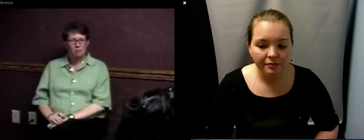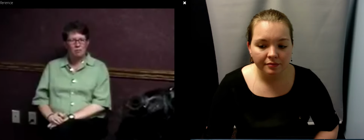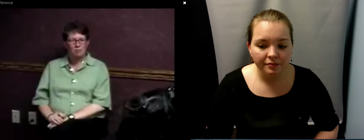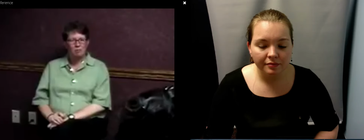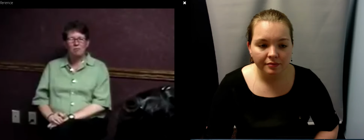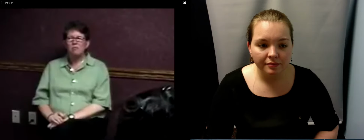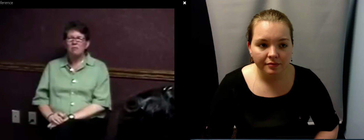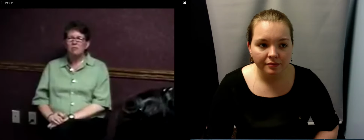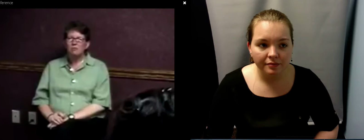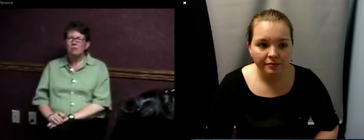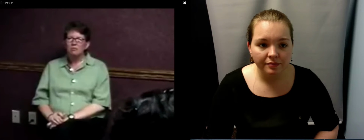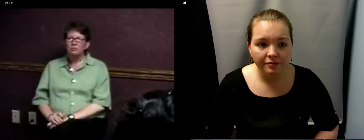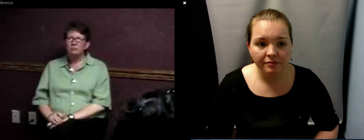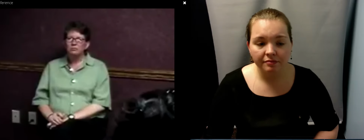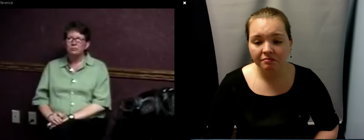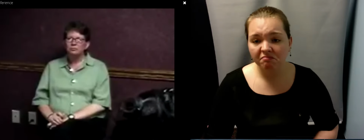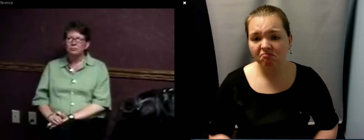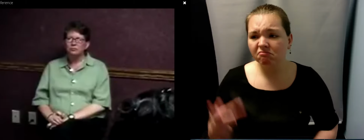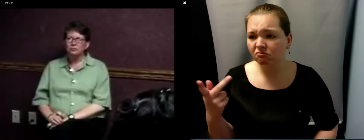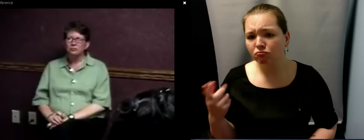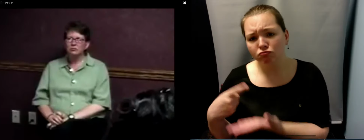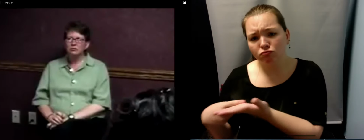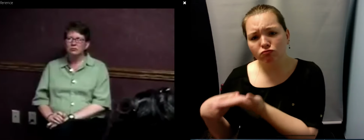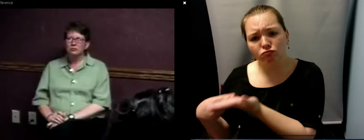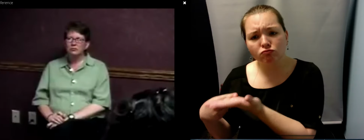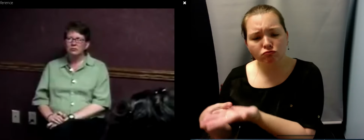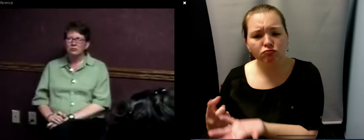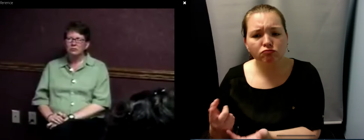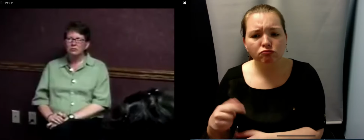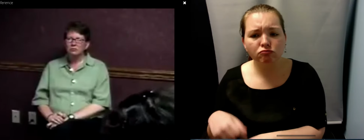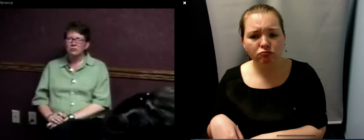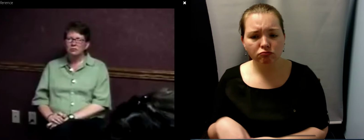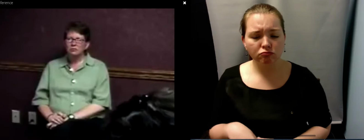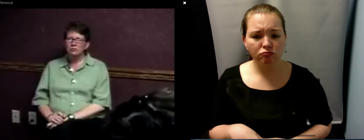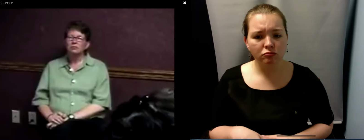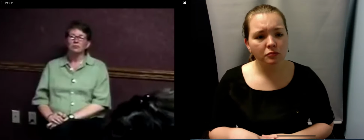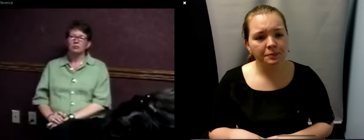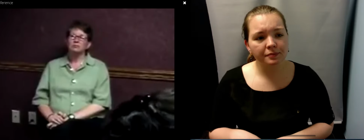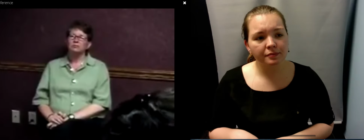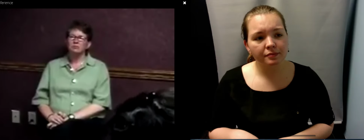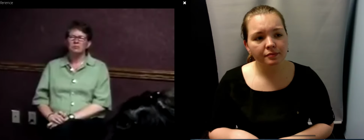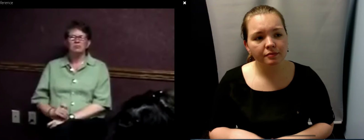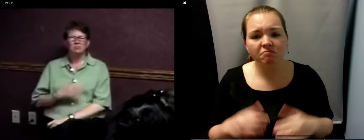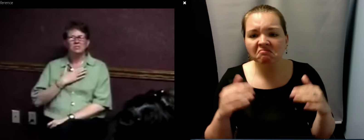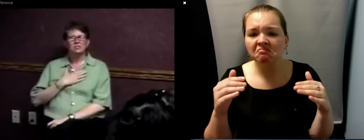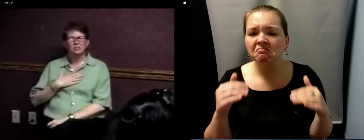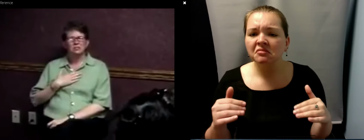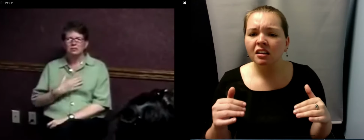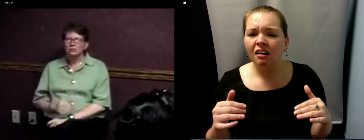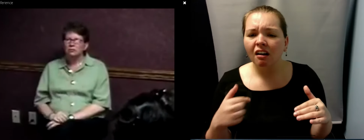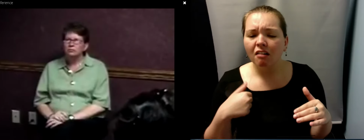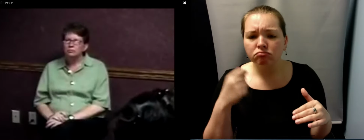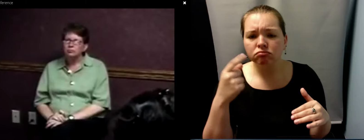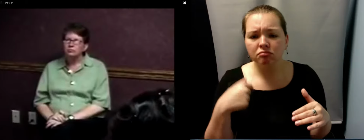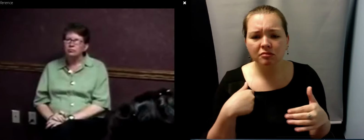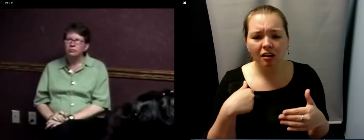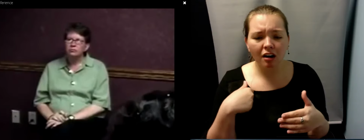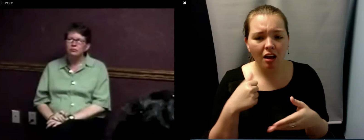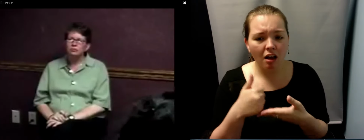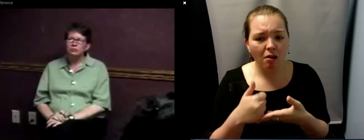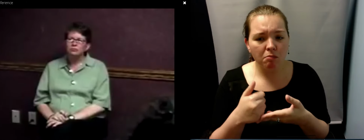Well, I certainly can talk to her about that. One of the other things that I understand is helpful is that